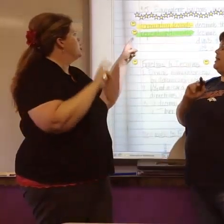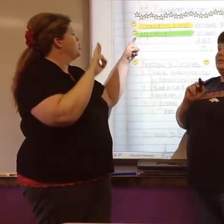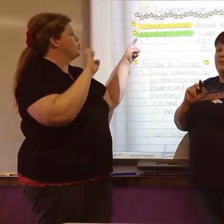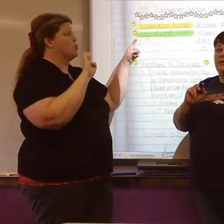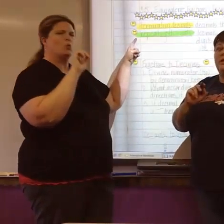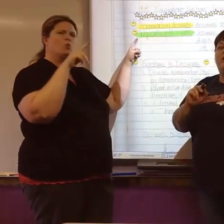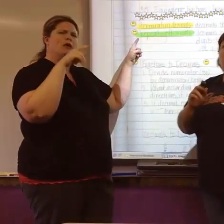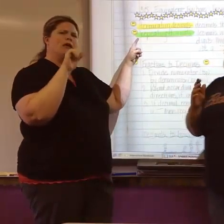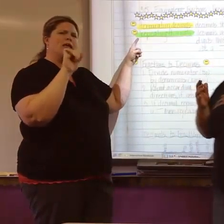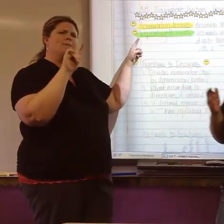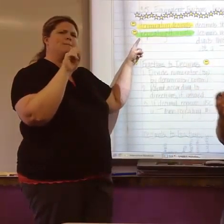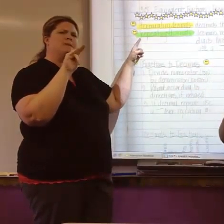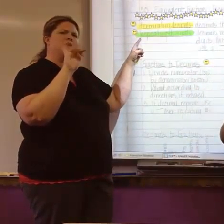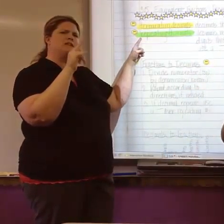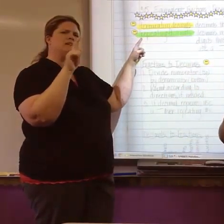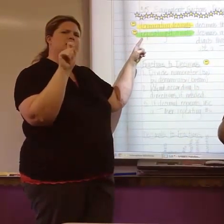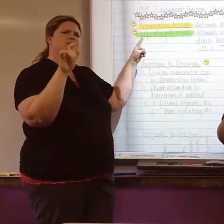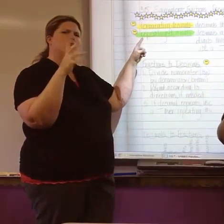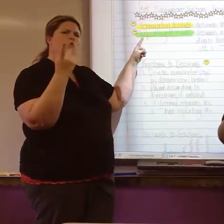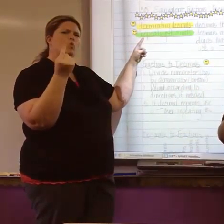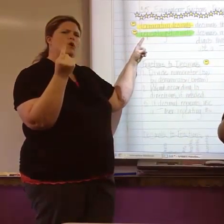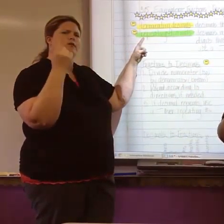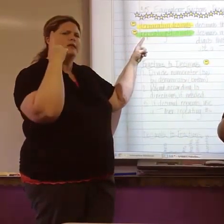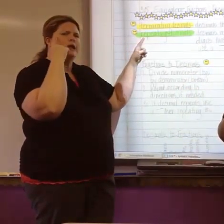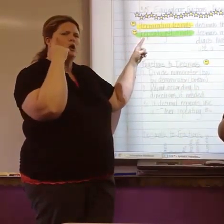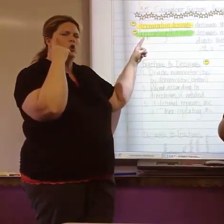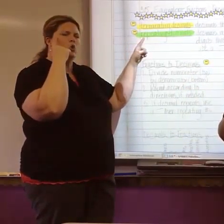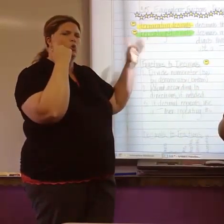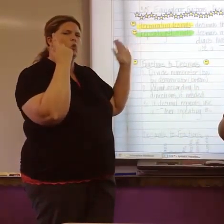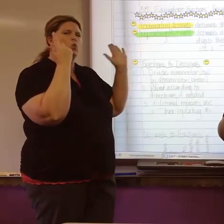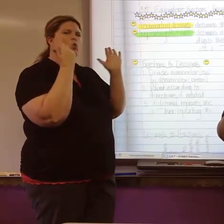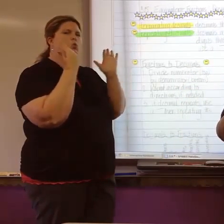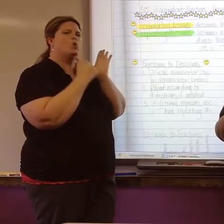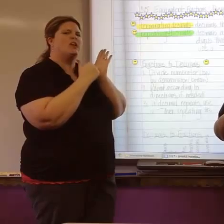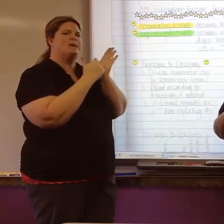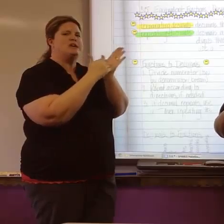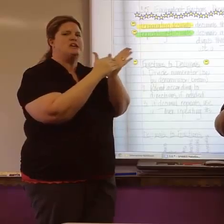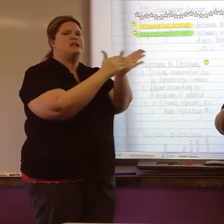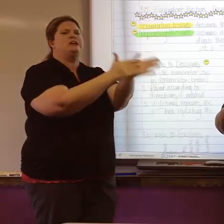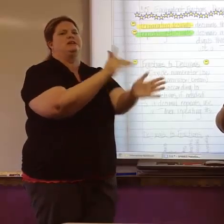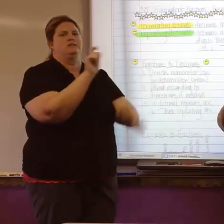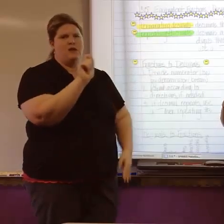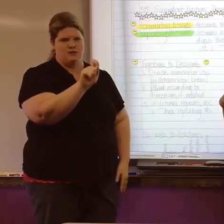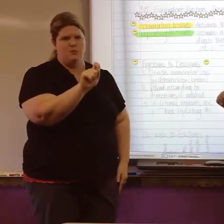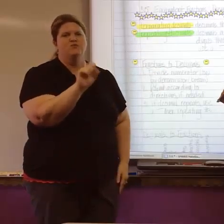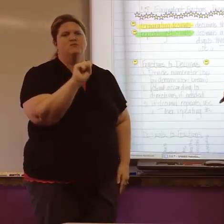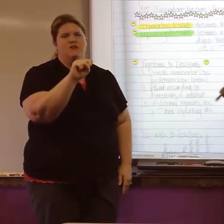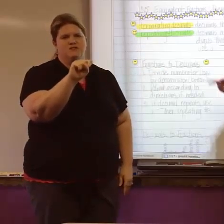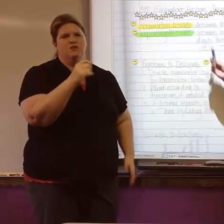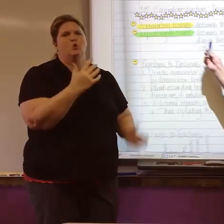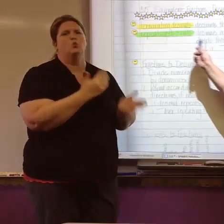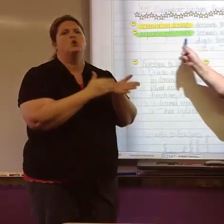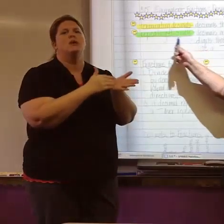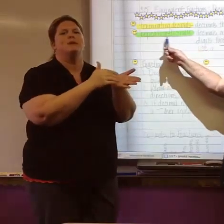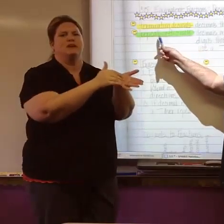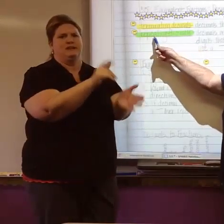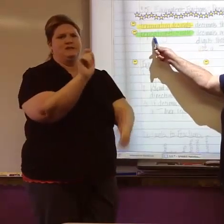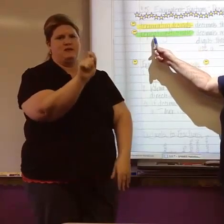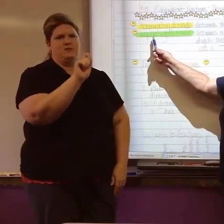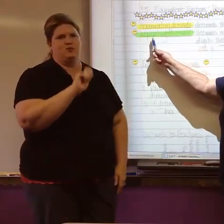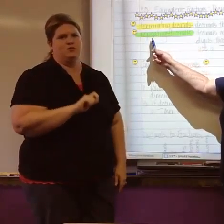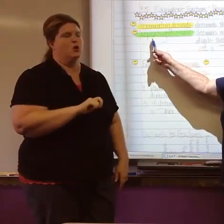repeating decimals, what do you think they do? They repeat. Yes.